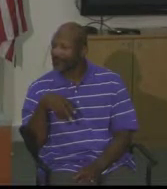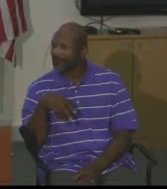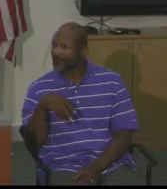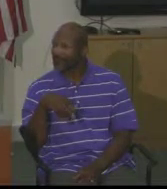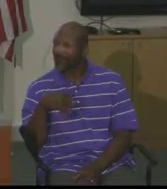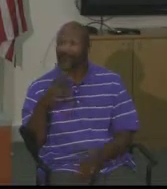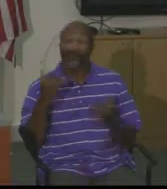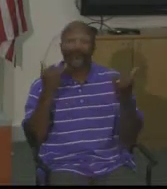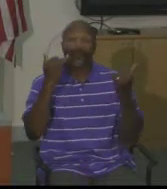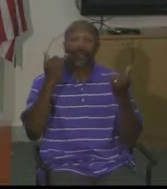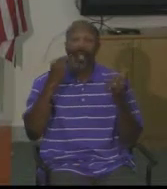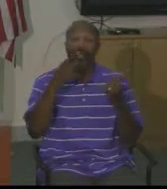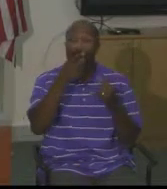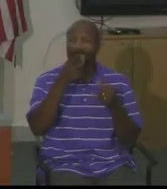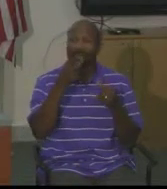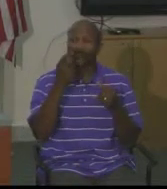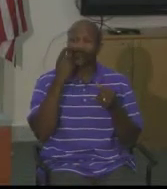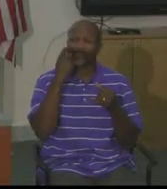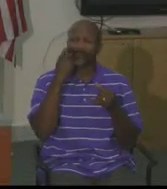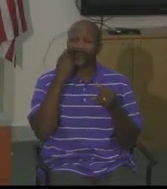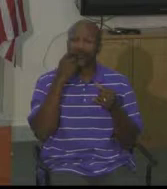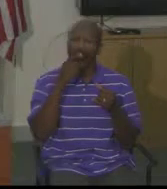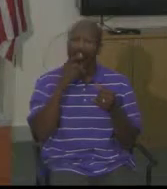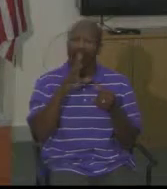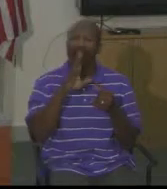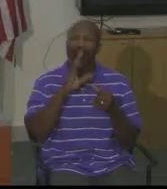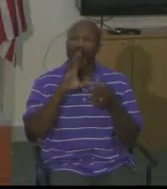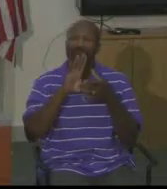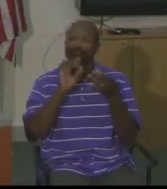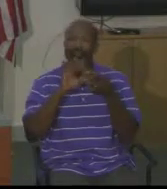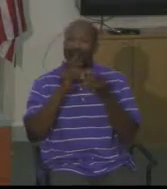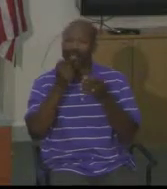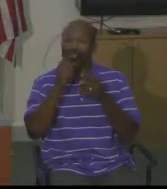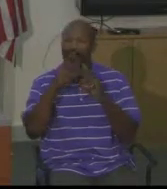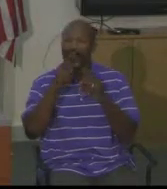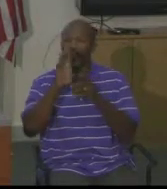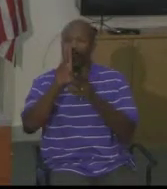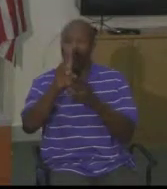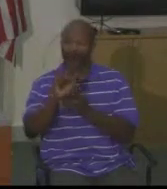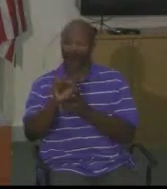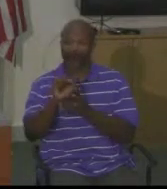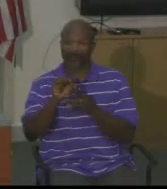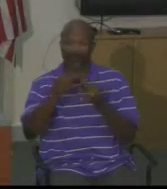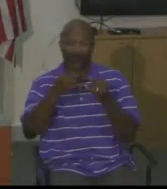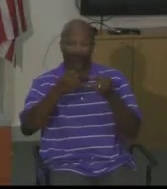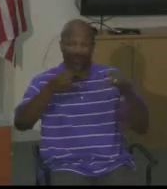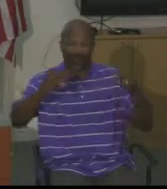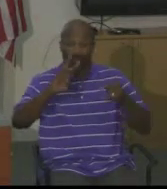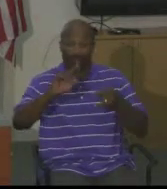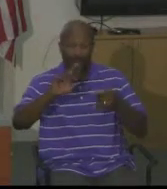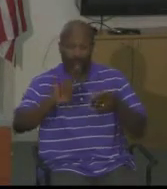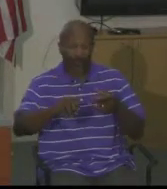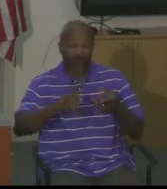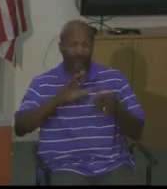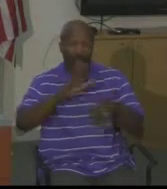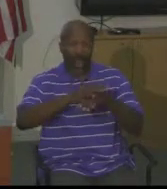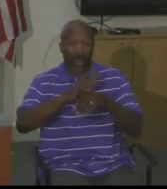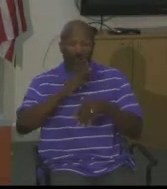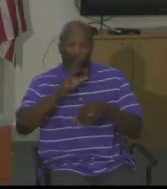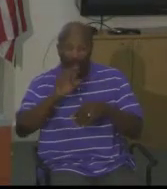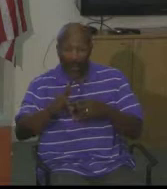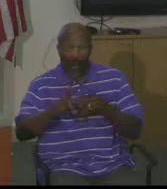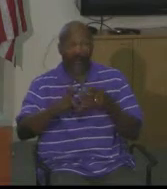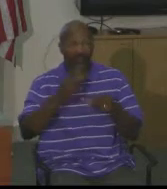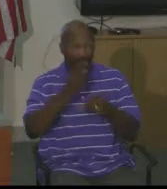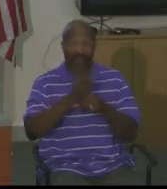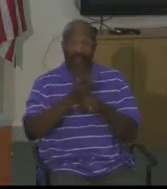there was a question or a comment earlier about buses. Are buses wires, or are they on the motherboard? Now,